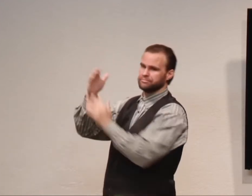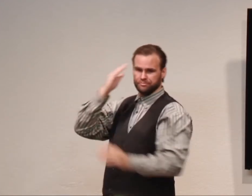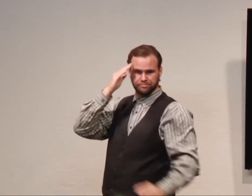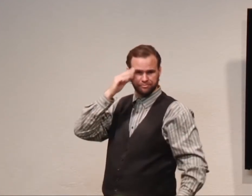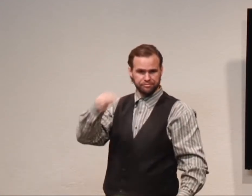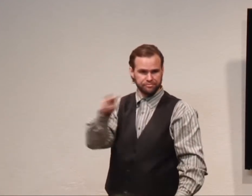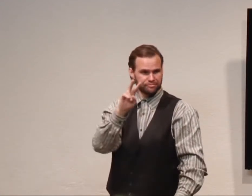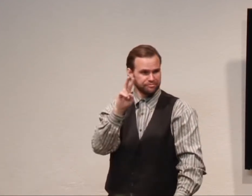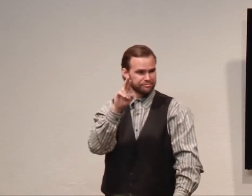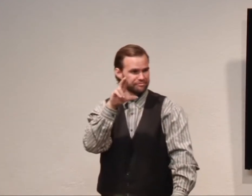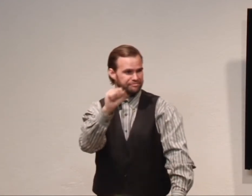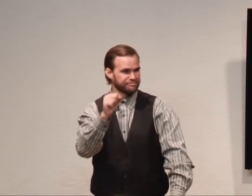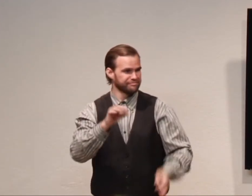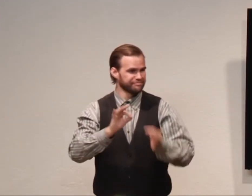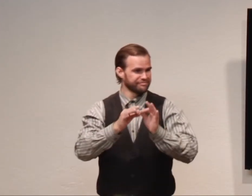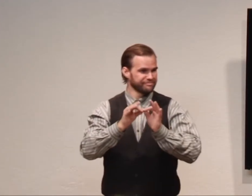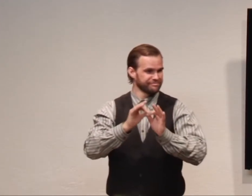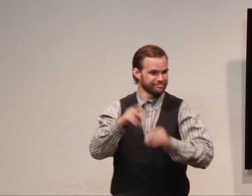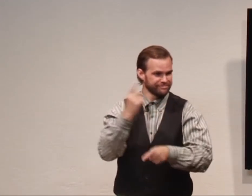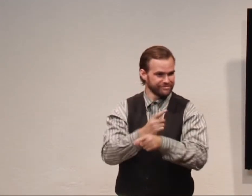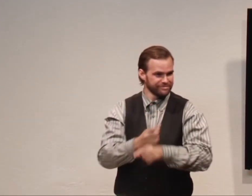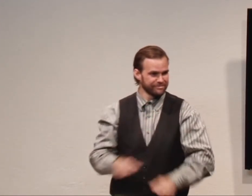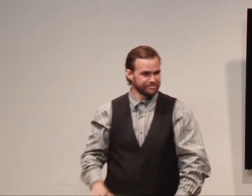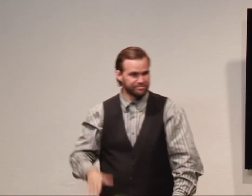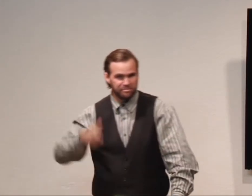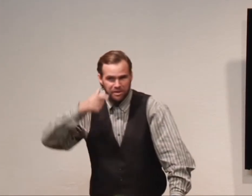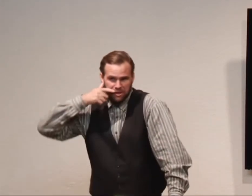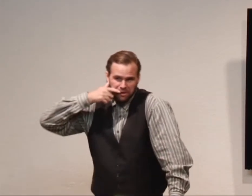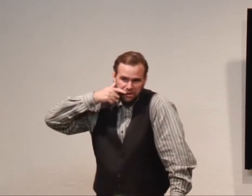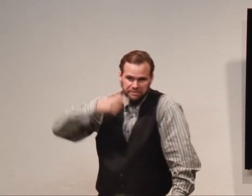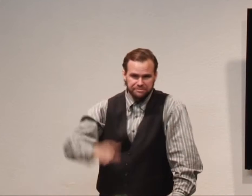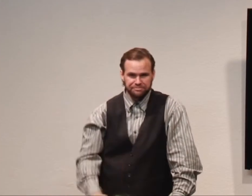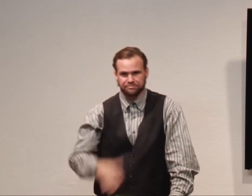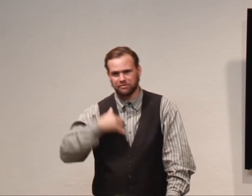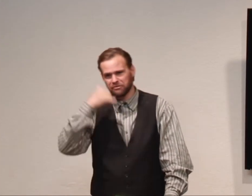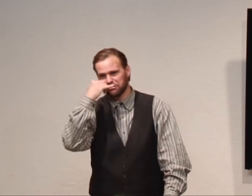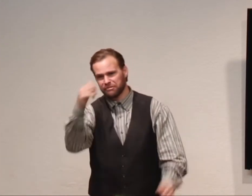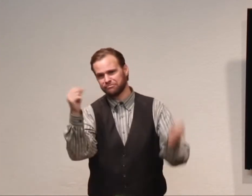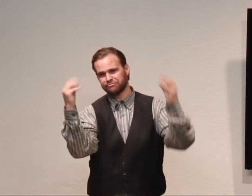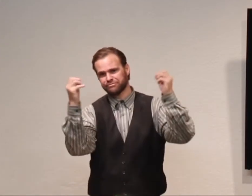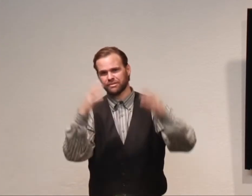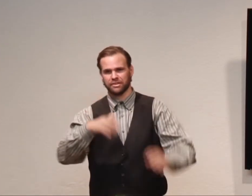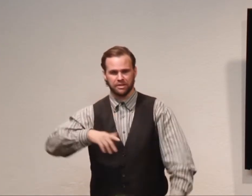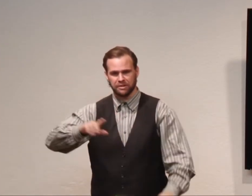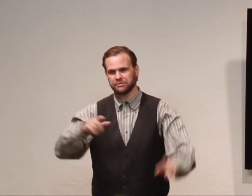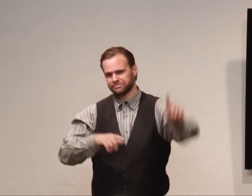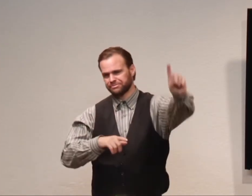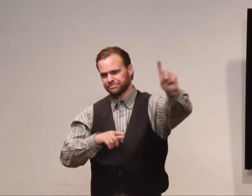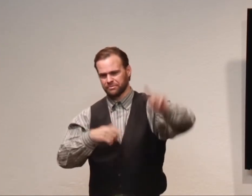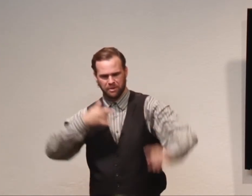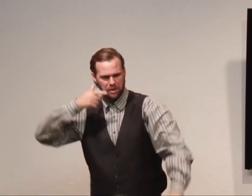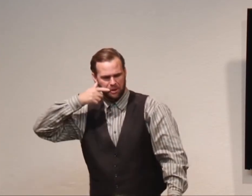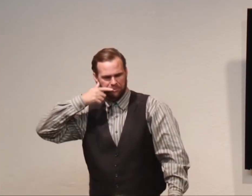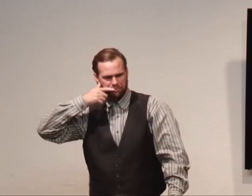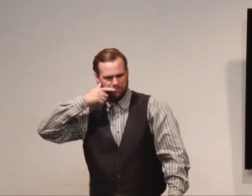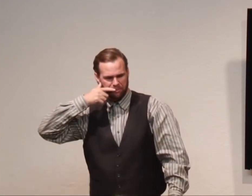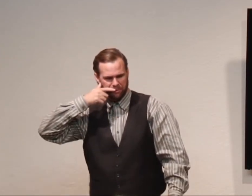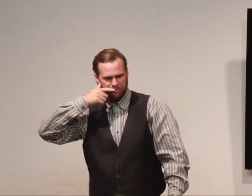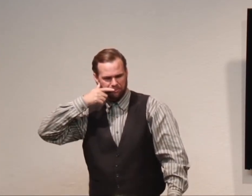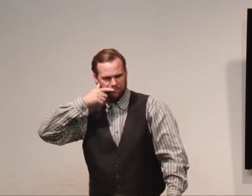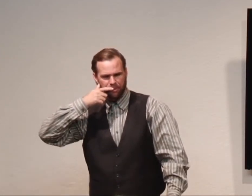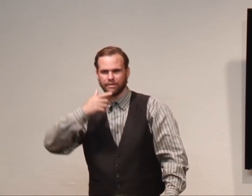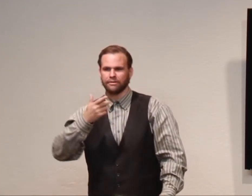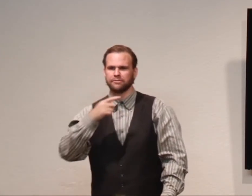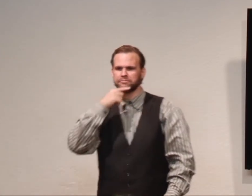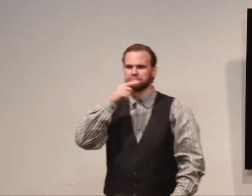the lawyer who goes to God for us. You know, VRS interpreters, you know, I call, I sign, and